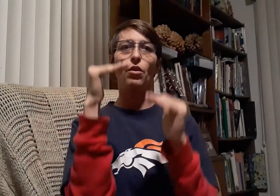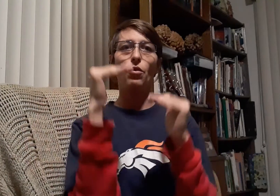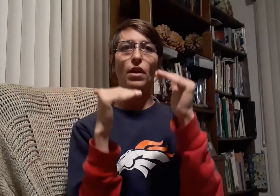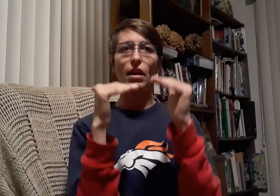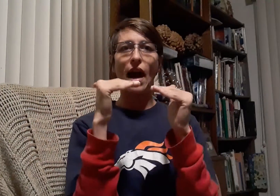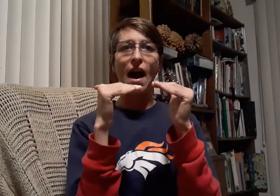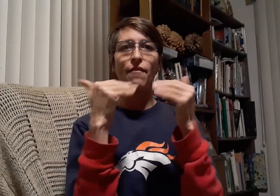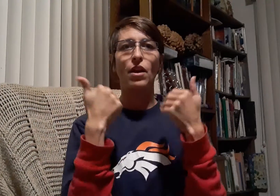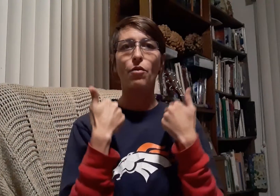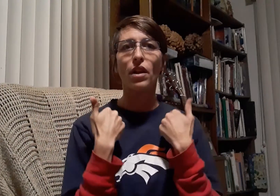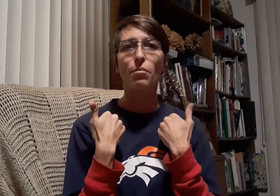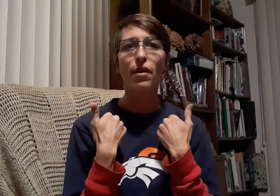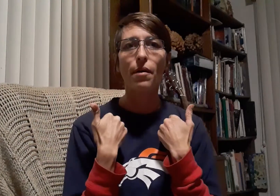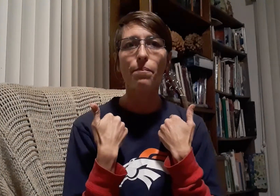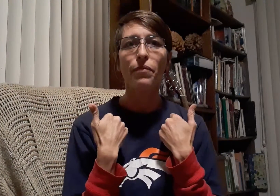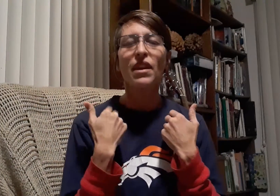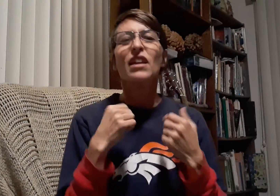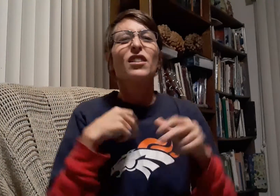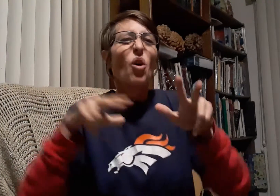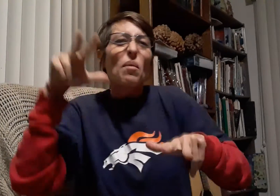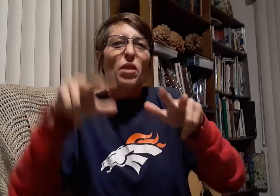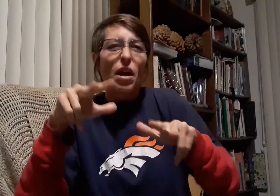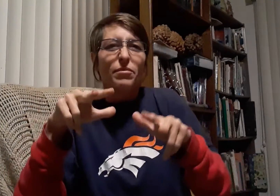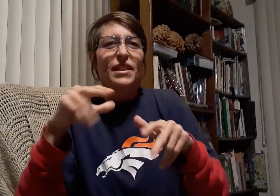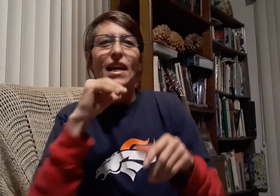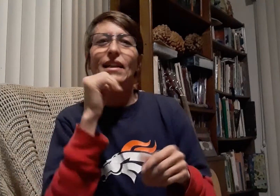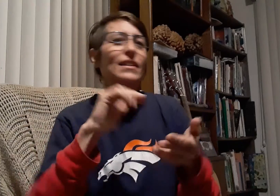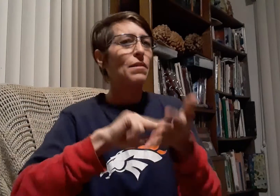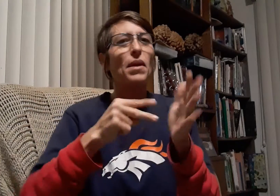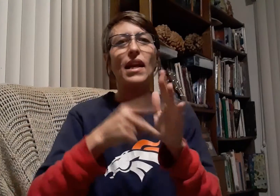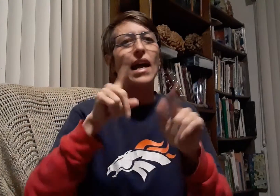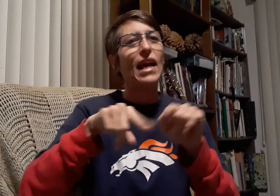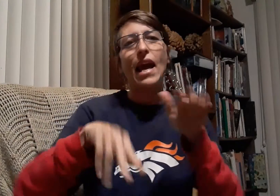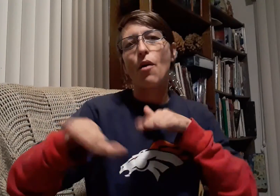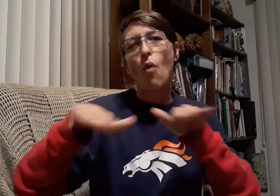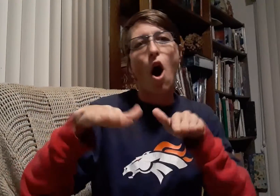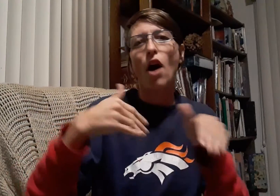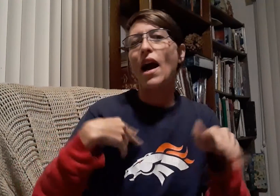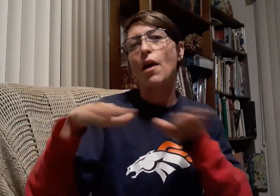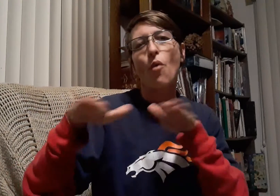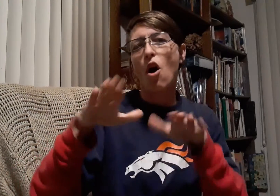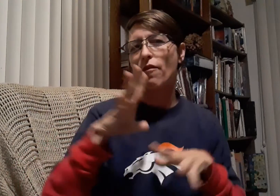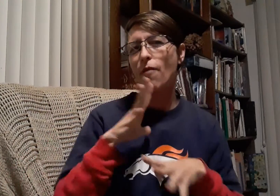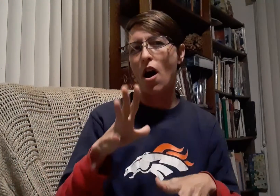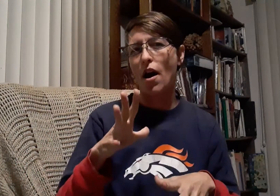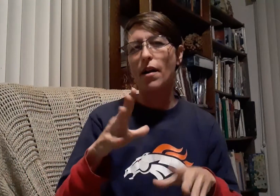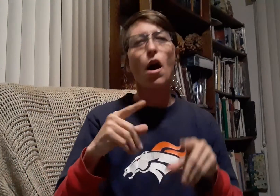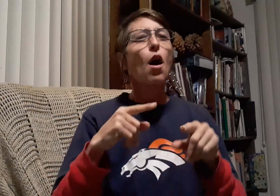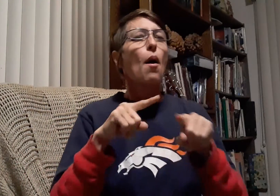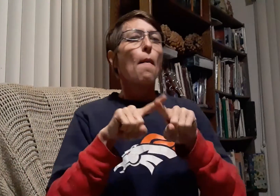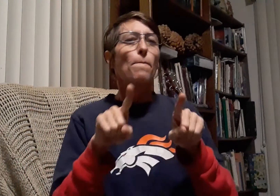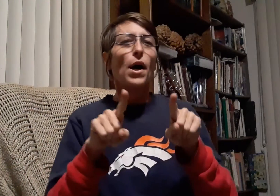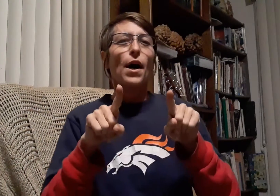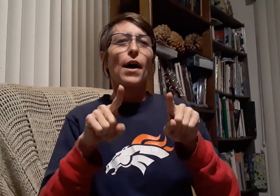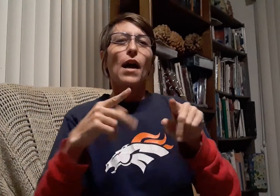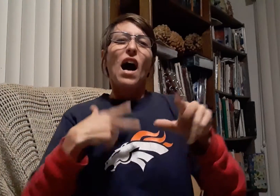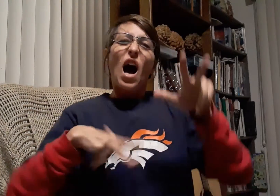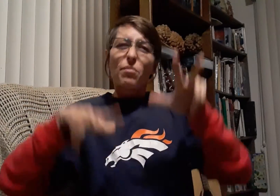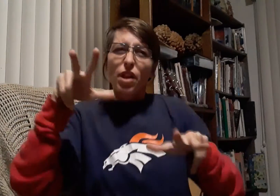to have equilibrium. So I'm clumsy. It doesn't mean I can't walk. I walk fine. But I'm